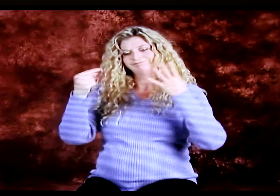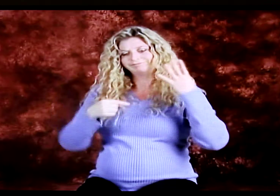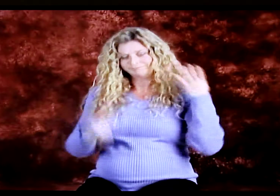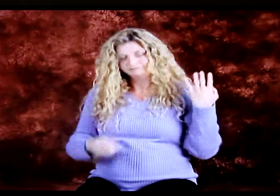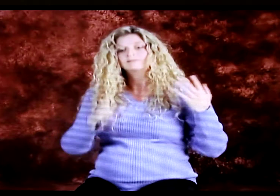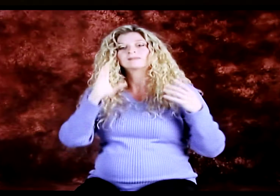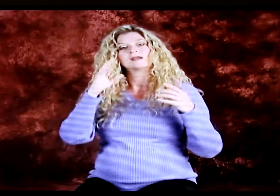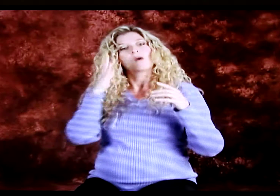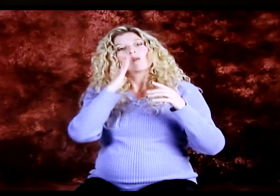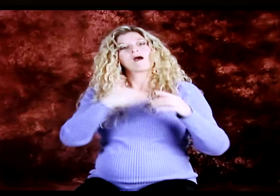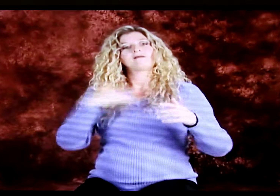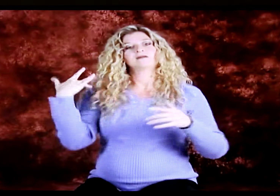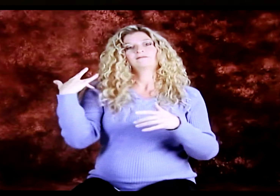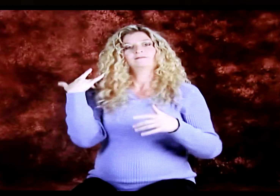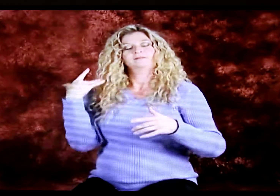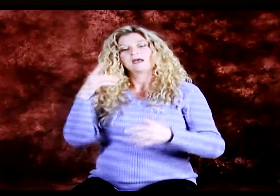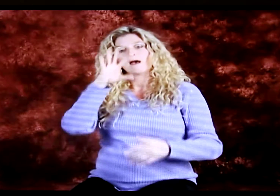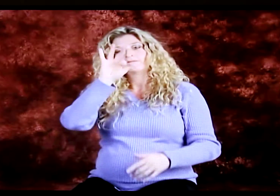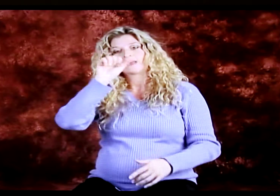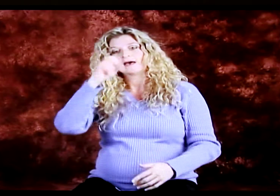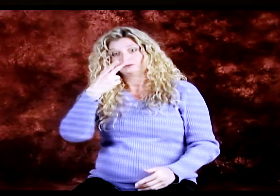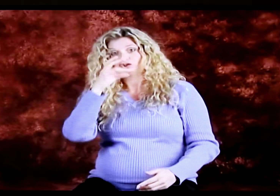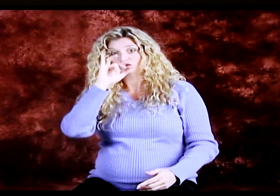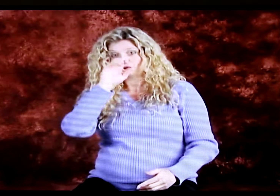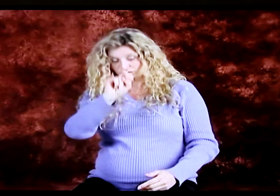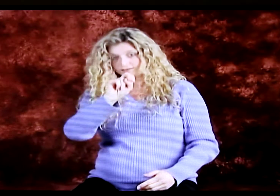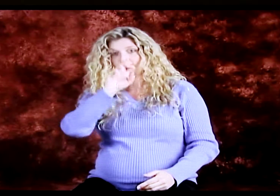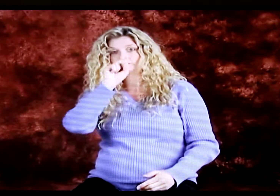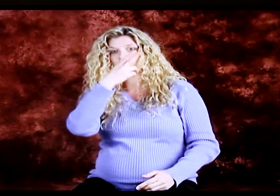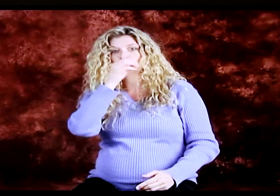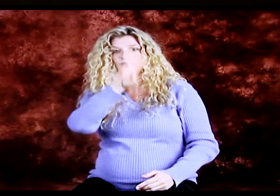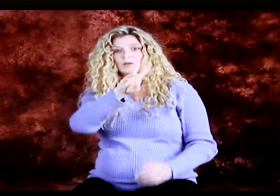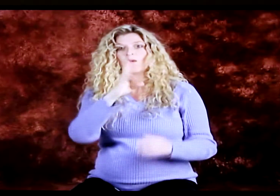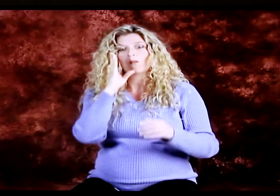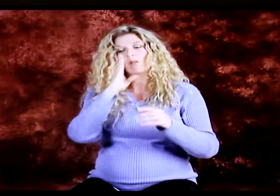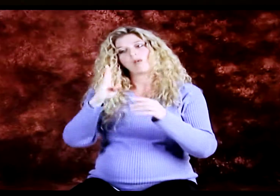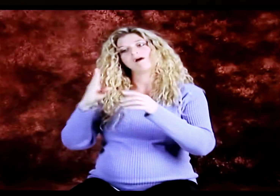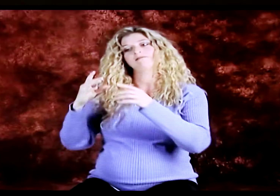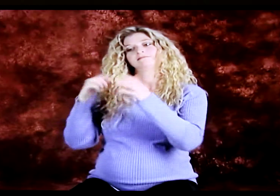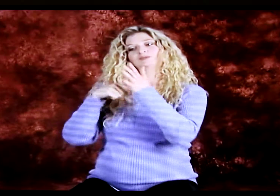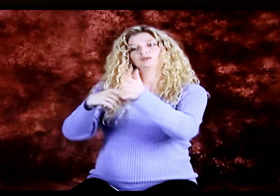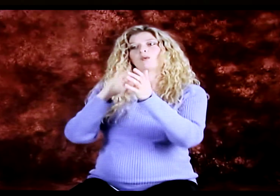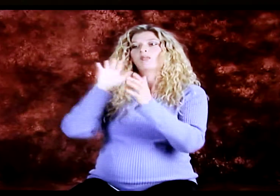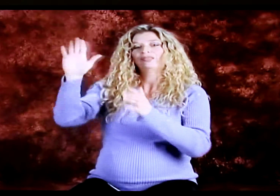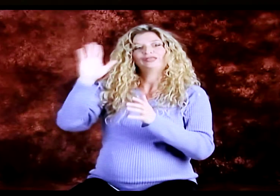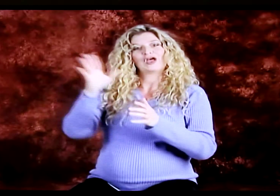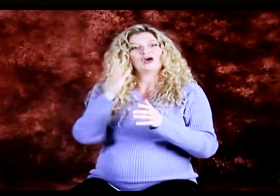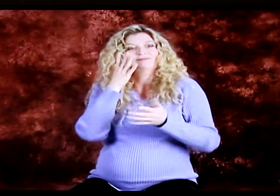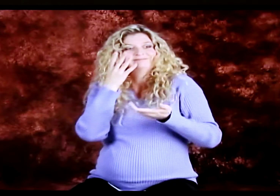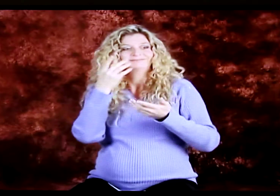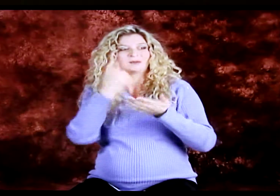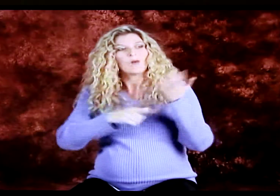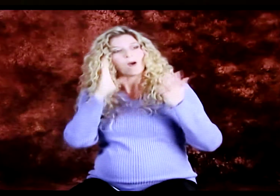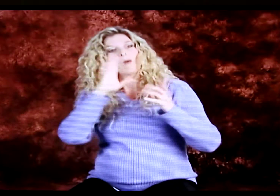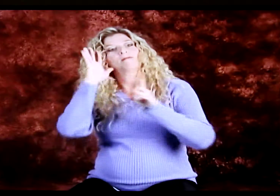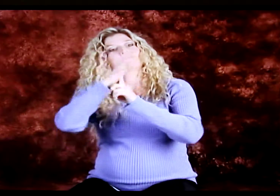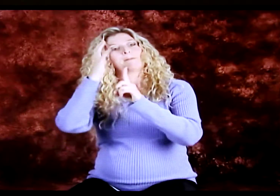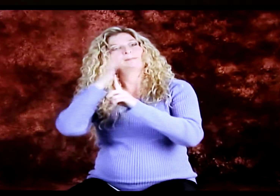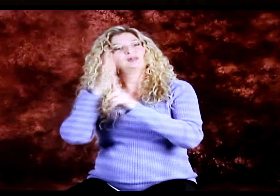everything and brainstorming and figuring out what they want, you know, for the models and for the fashion shows and what they'll wear,